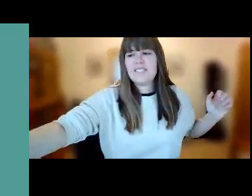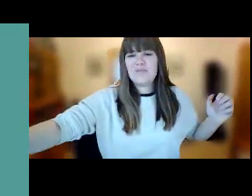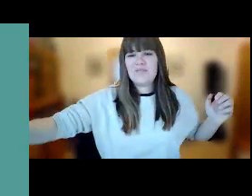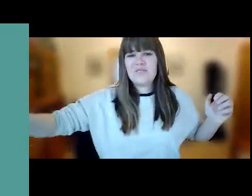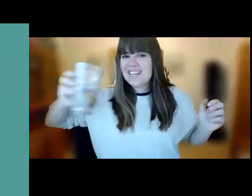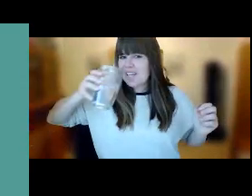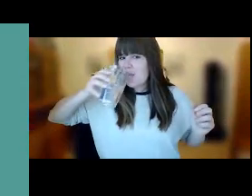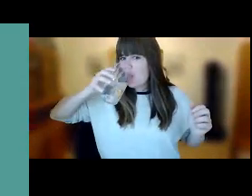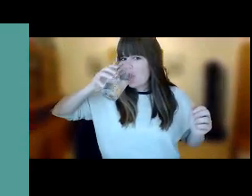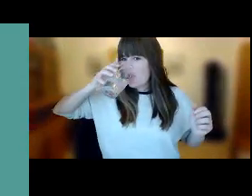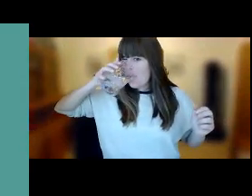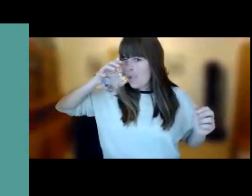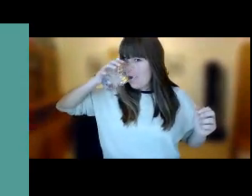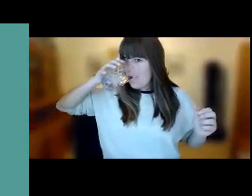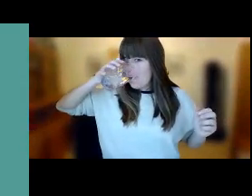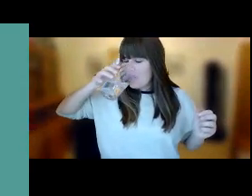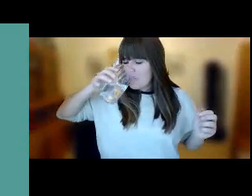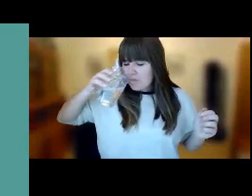Should have a sip of water.